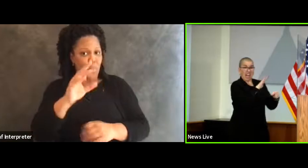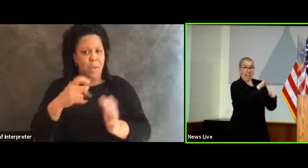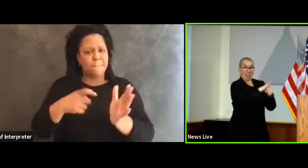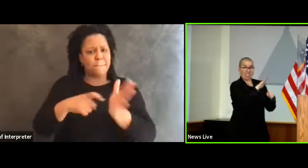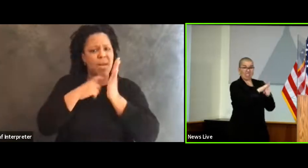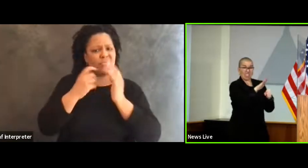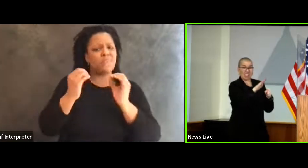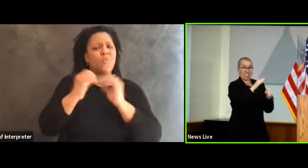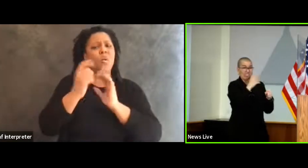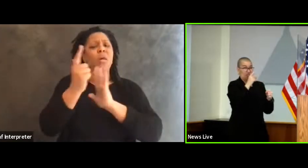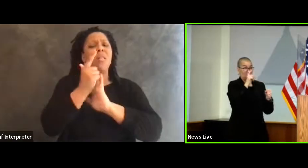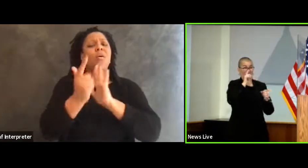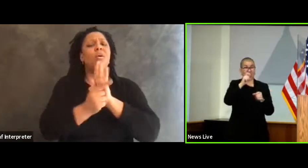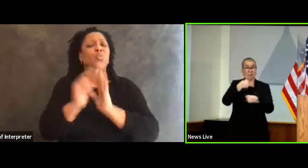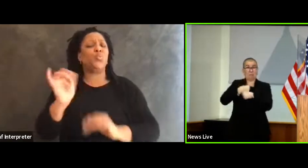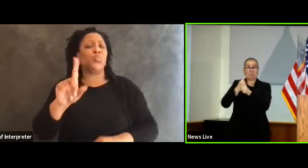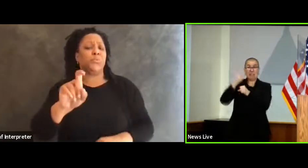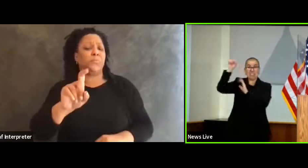law?